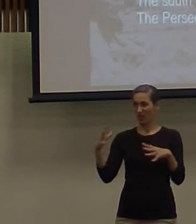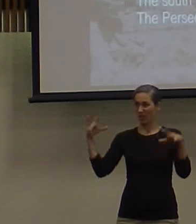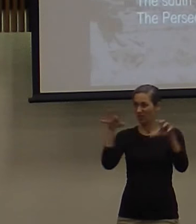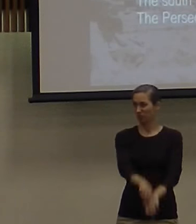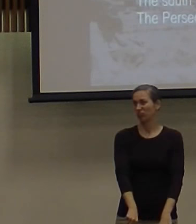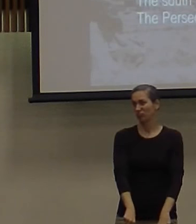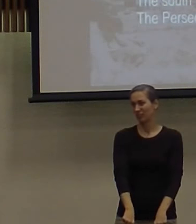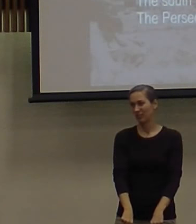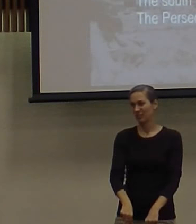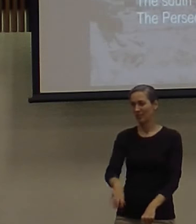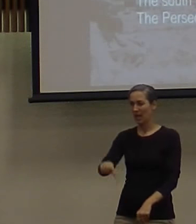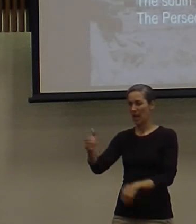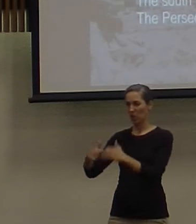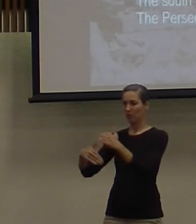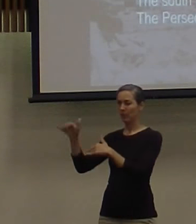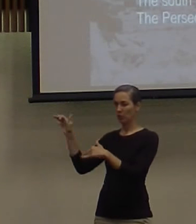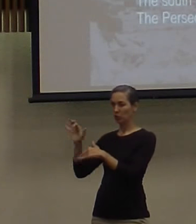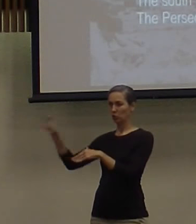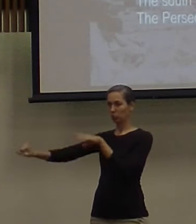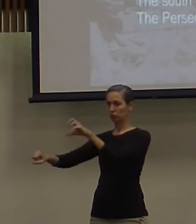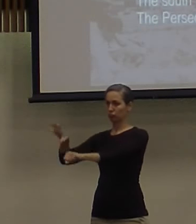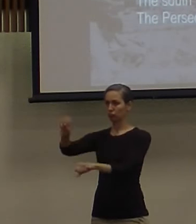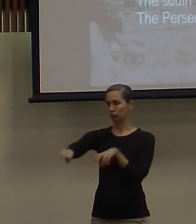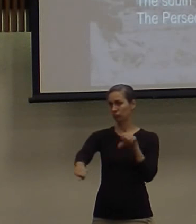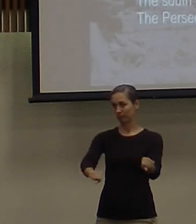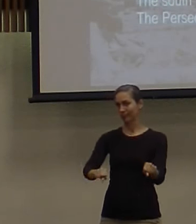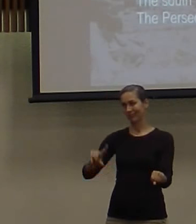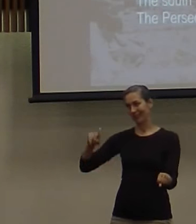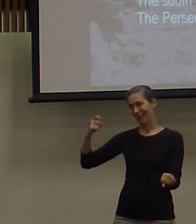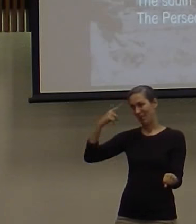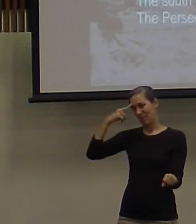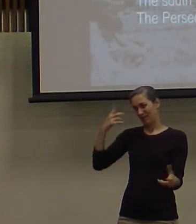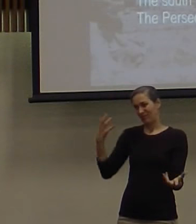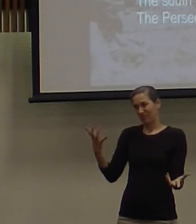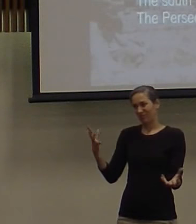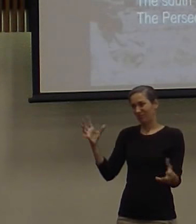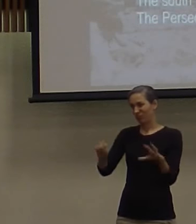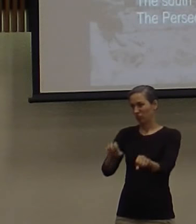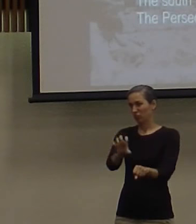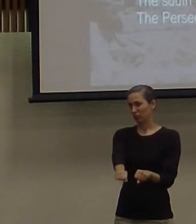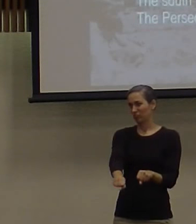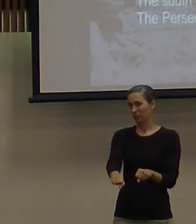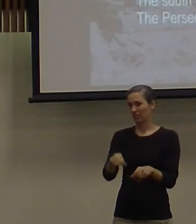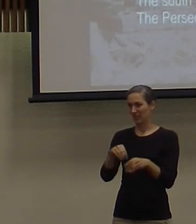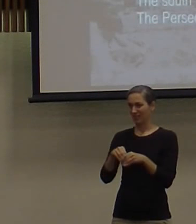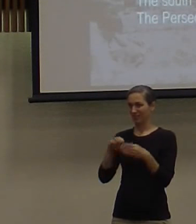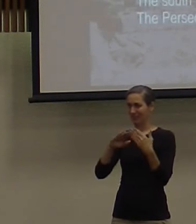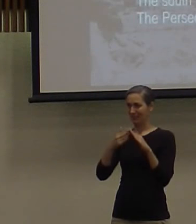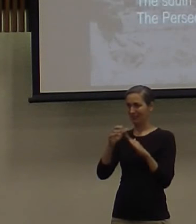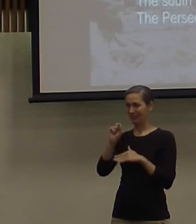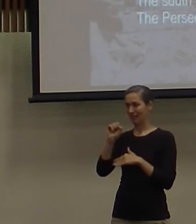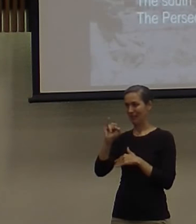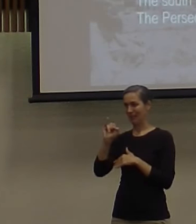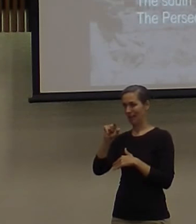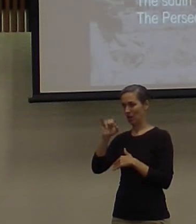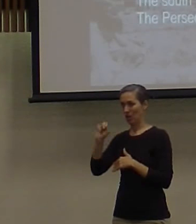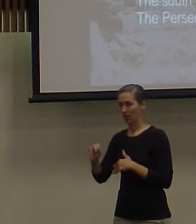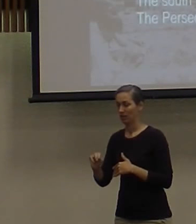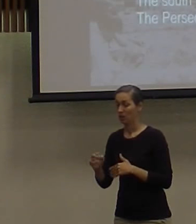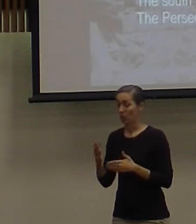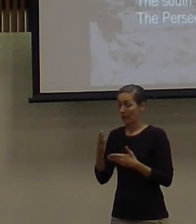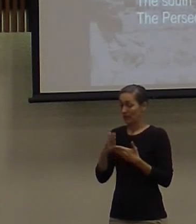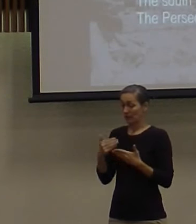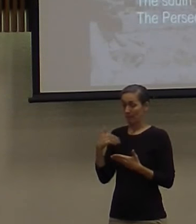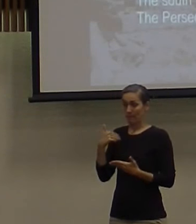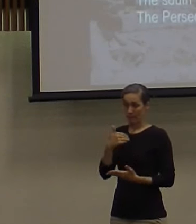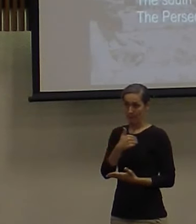building, in Saigon, in Ho Chi Minh City. So so the some of the members